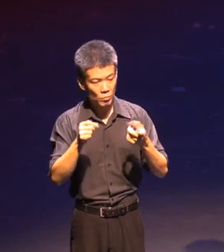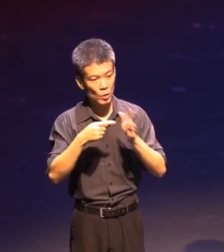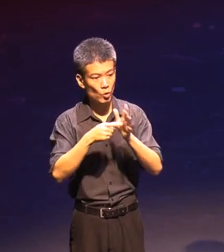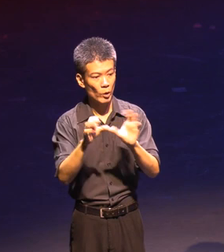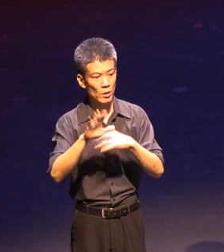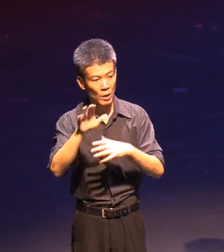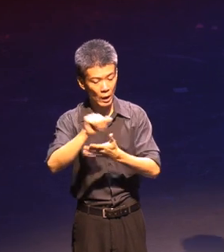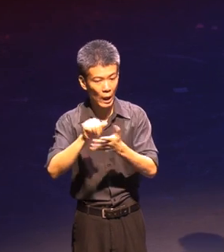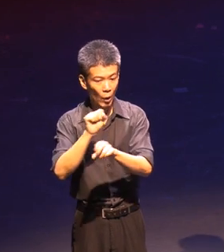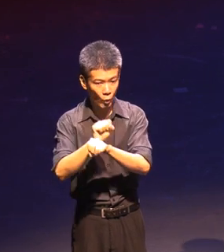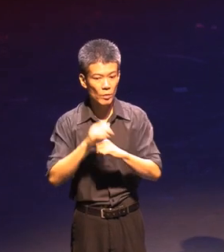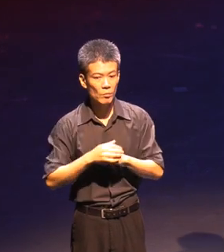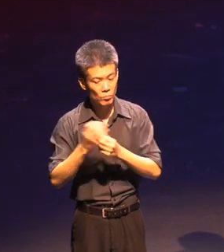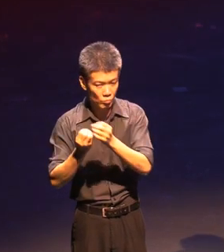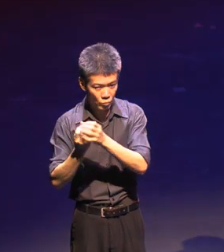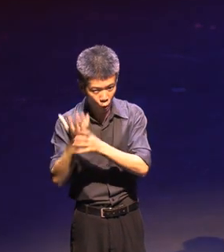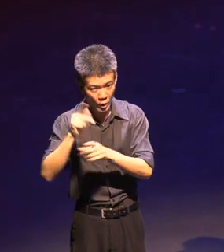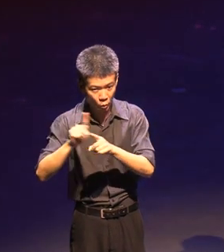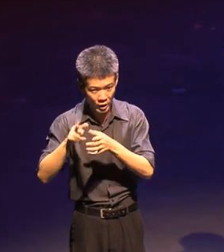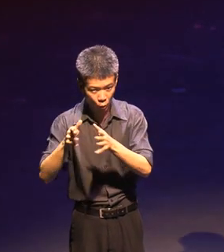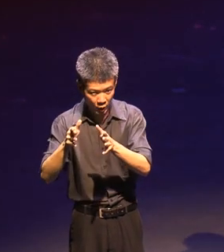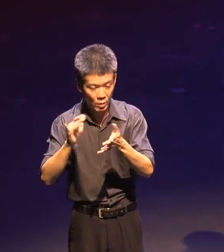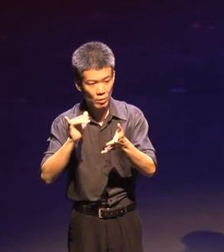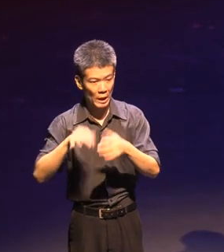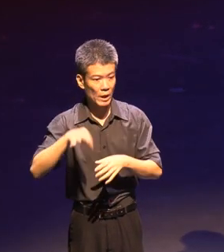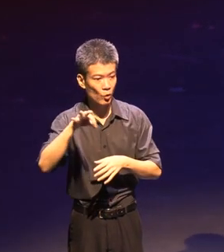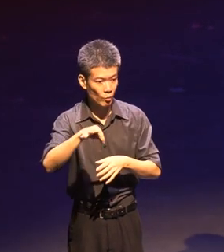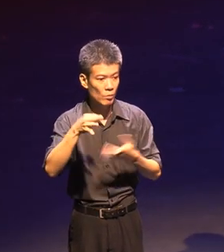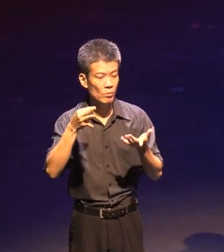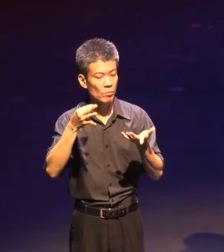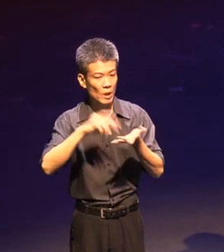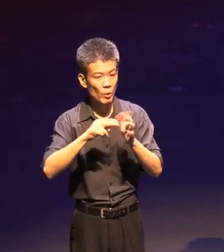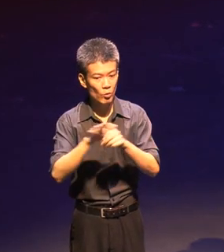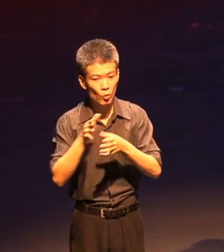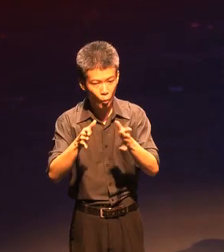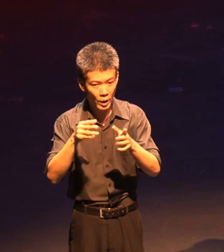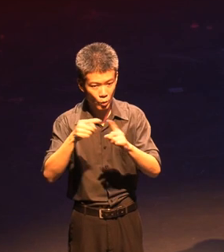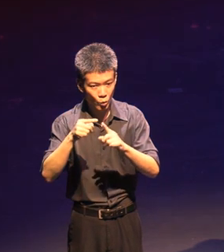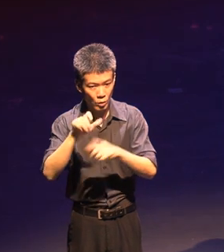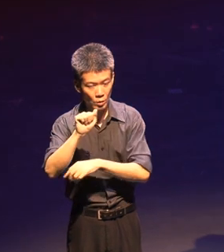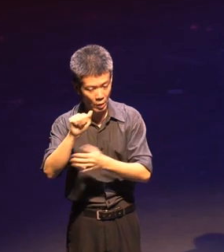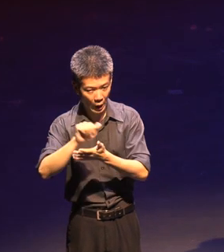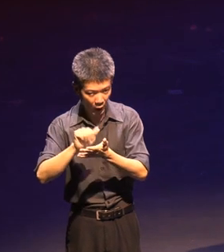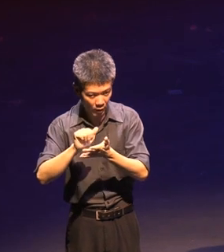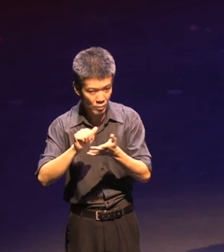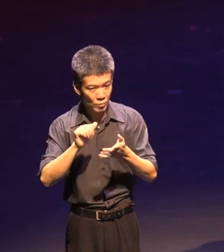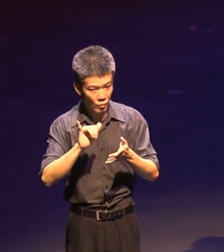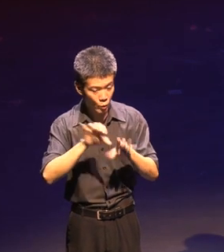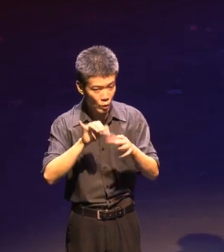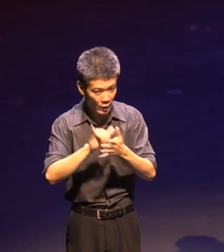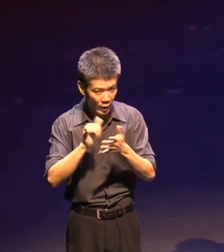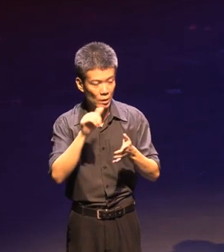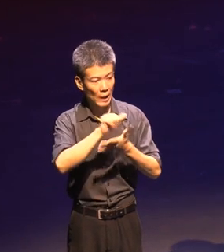to showcase their artwork, grow professionally, and contribute meaningfully to the arts. And in doing